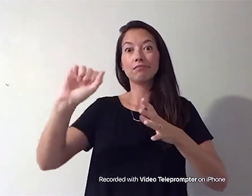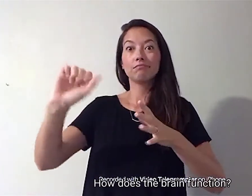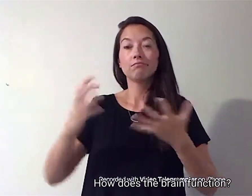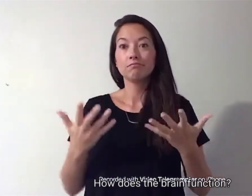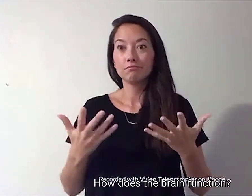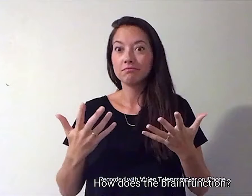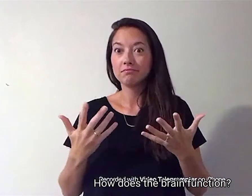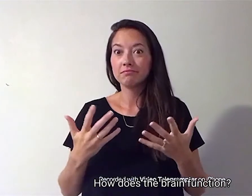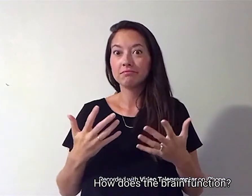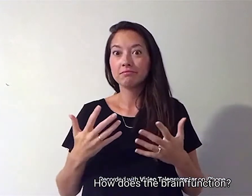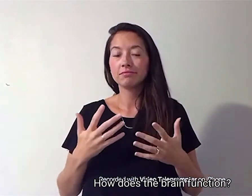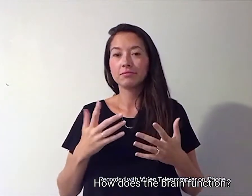How does the brain function?